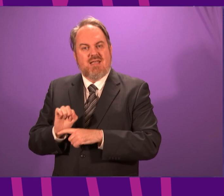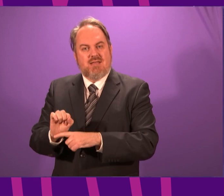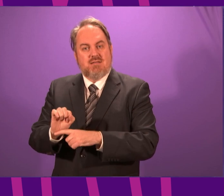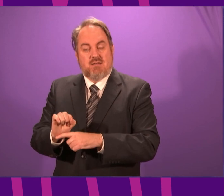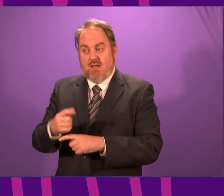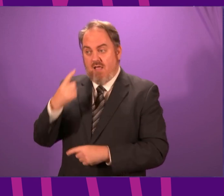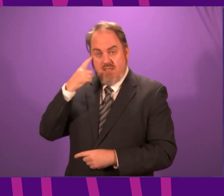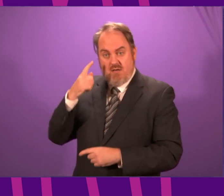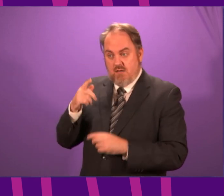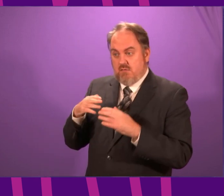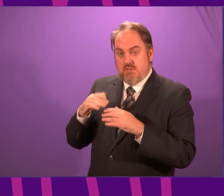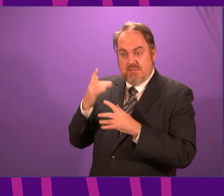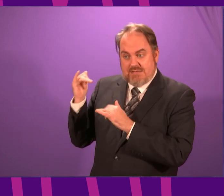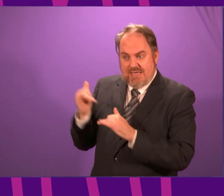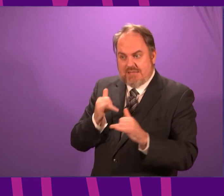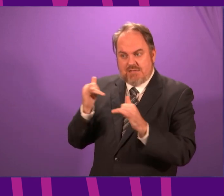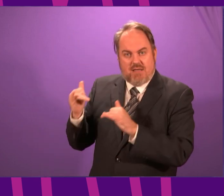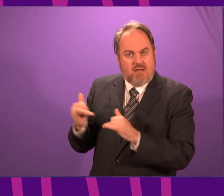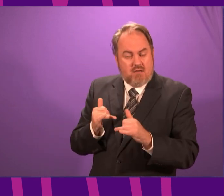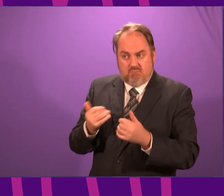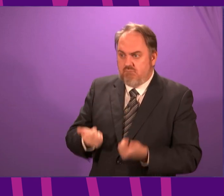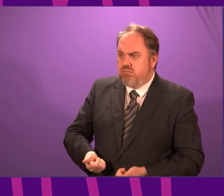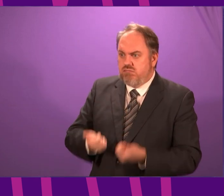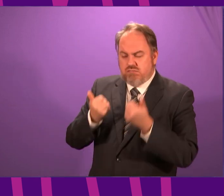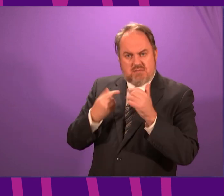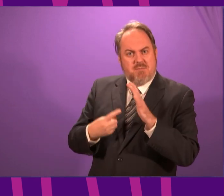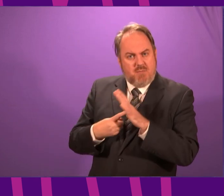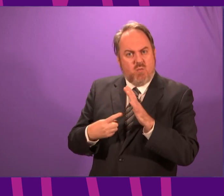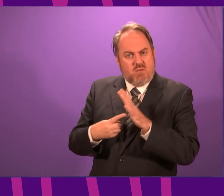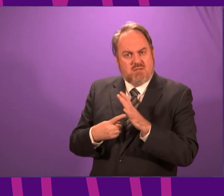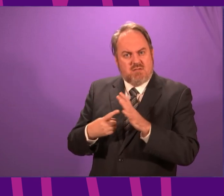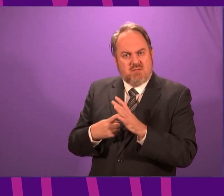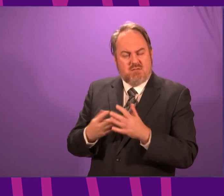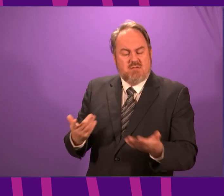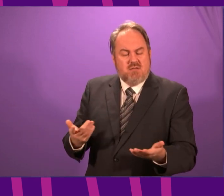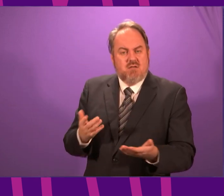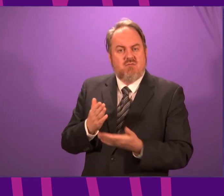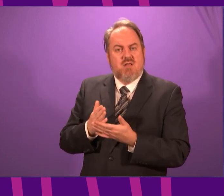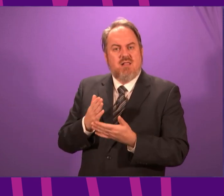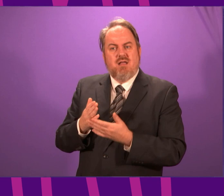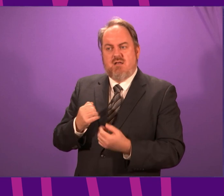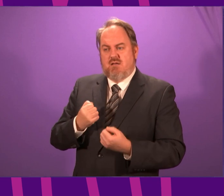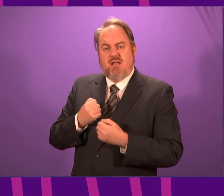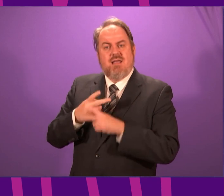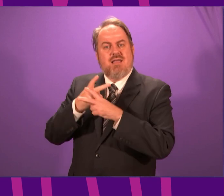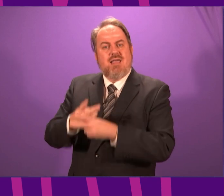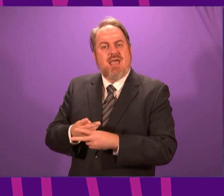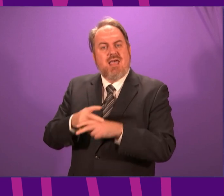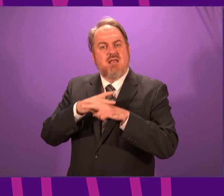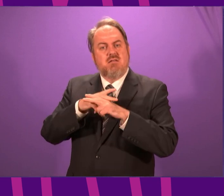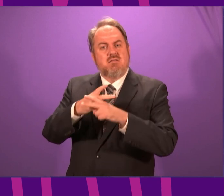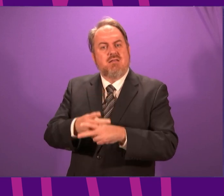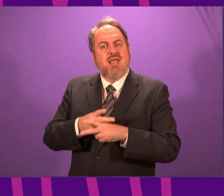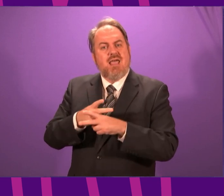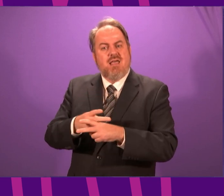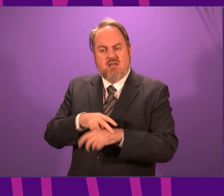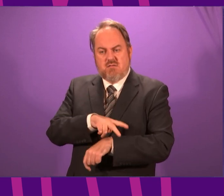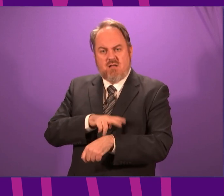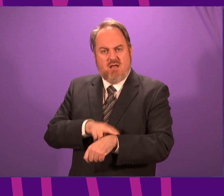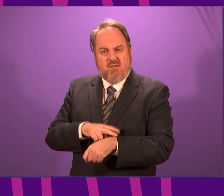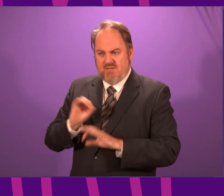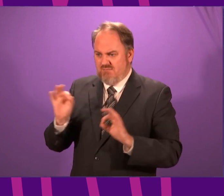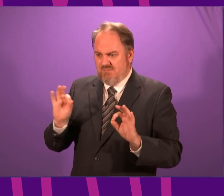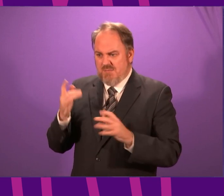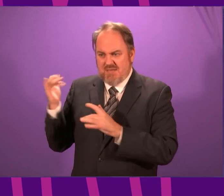testing. Home care workers in my constituency who work for the local authority are not routinely tested. In fact, some are not